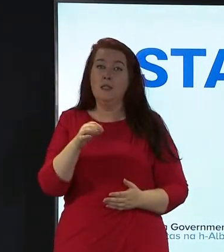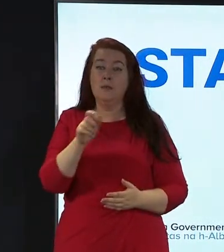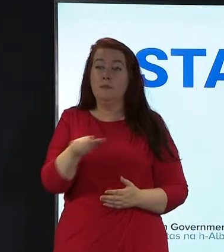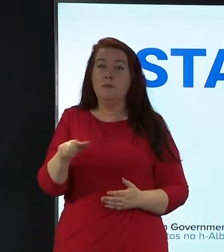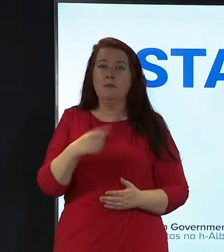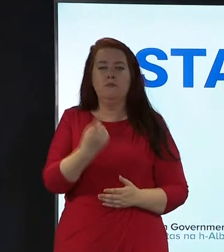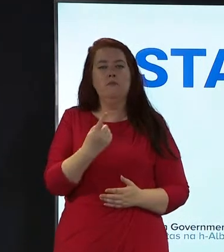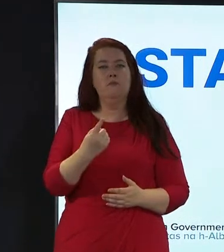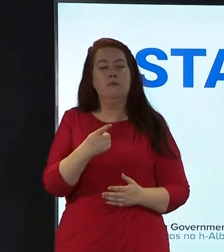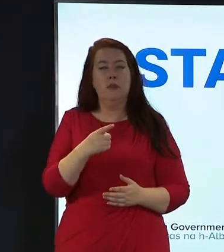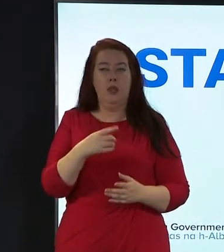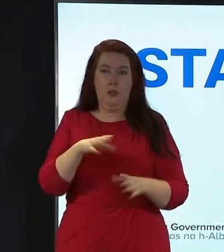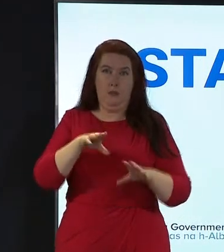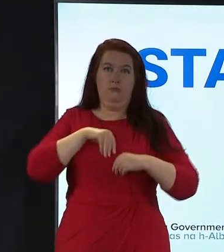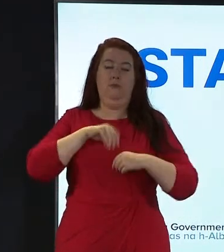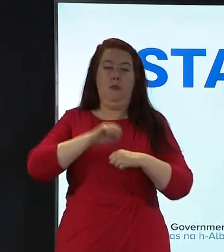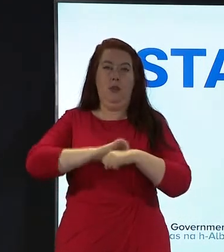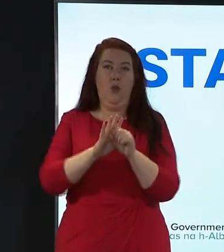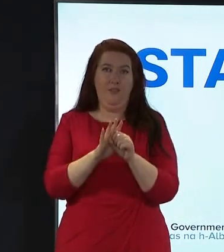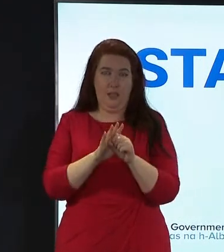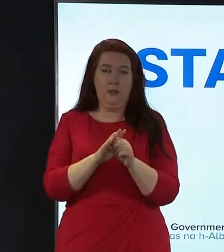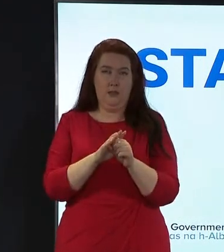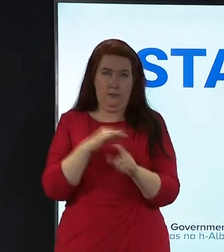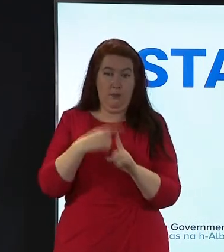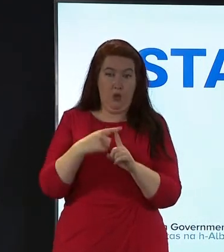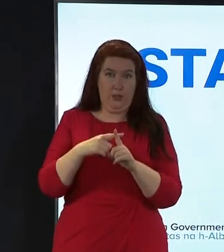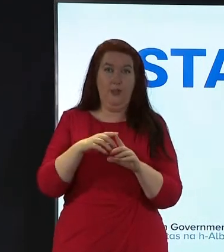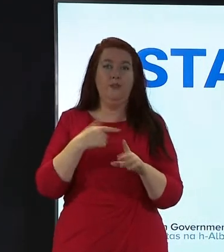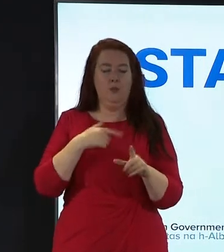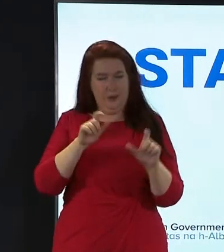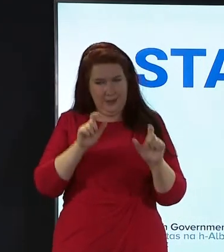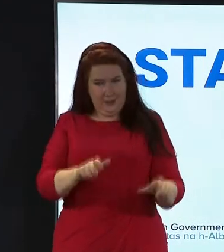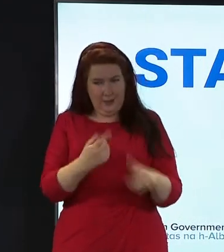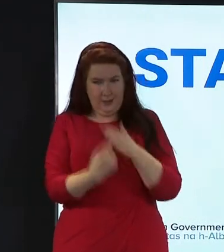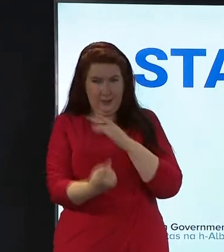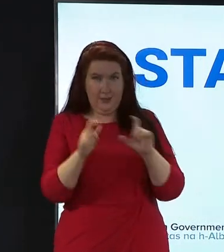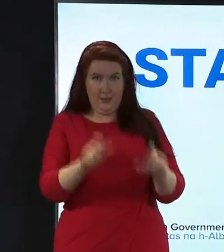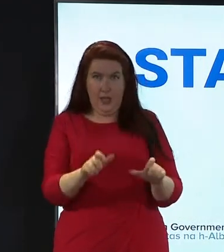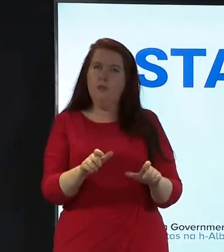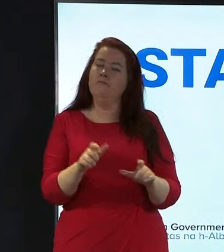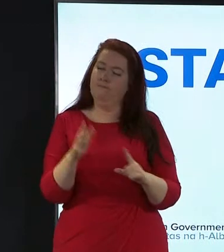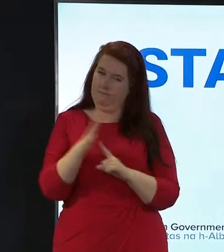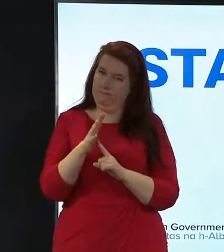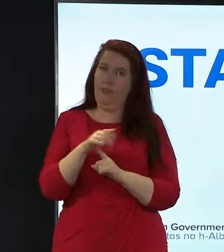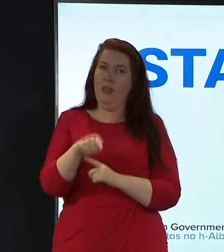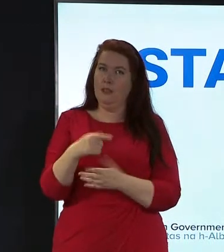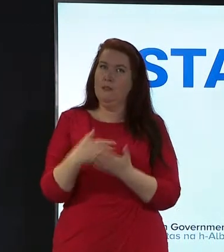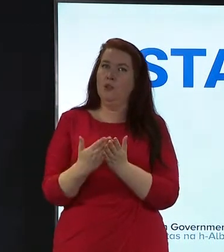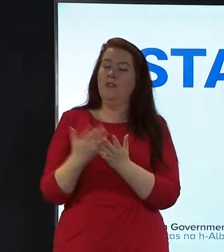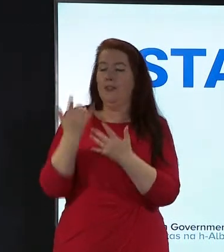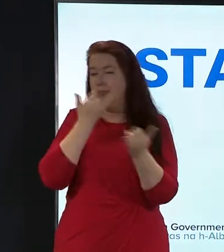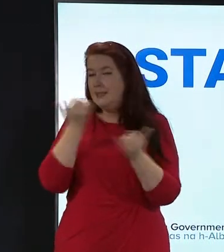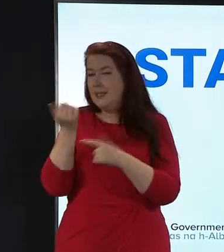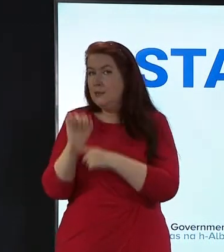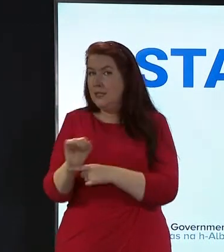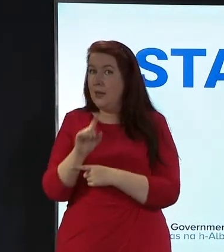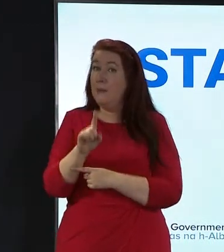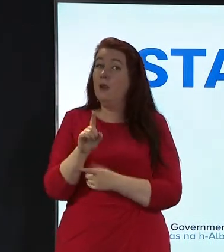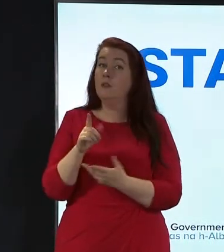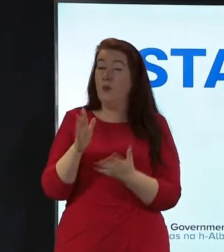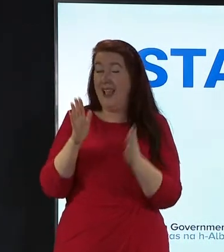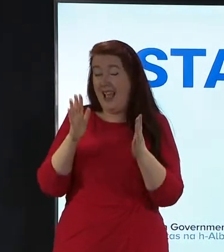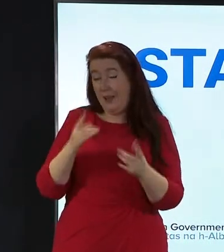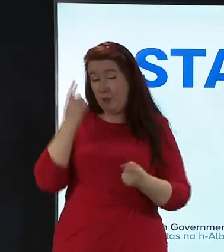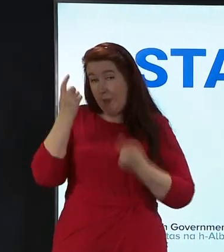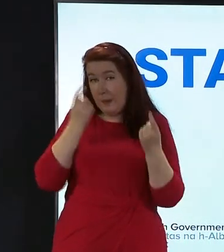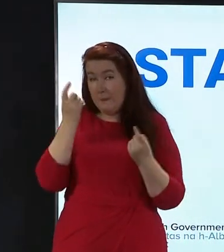positive cases to isolate in order to break chains of transmission is going to be a feature of Test and Protect. But we have to